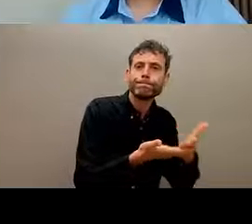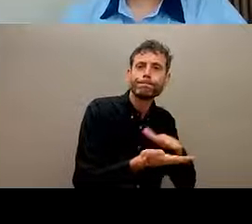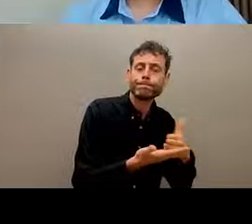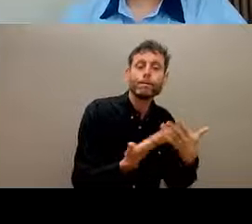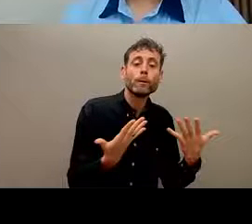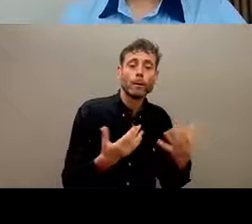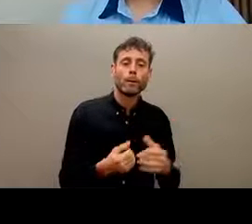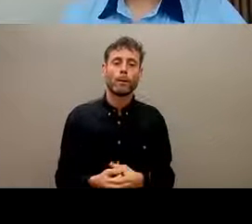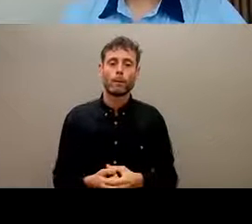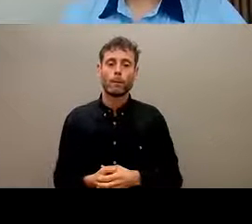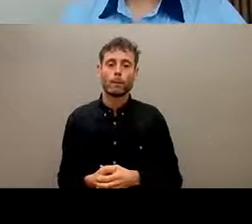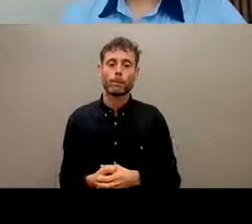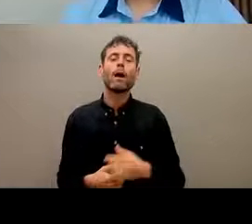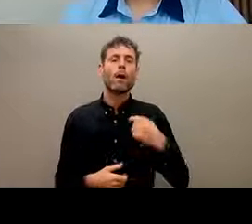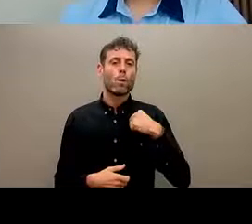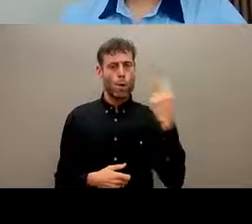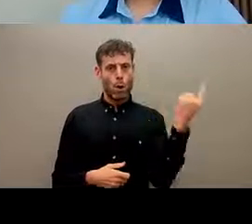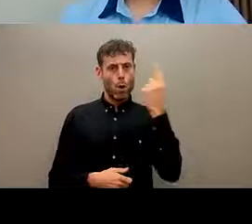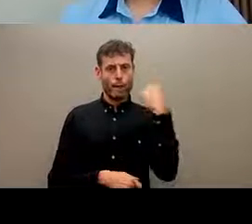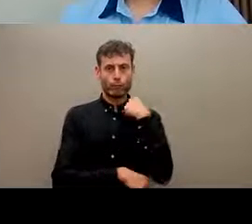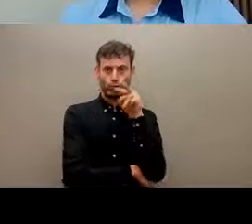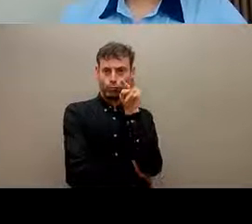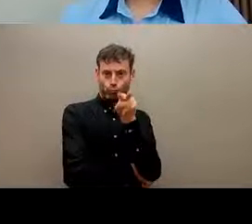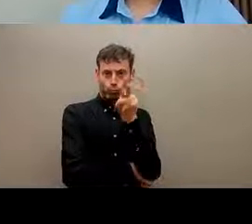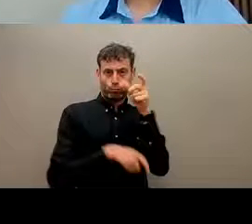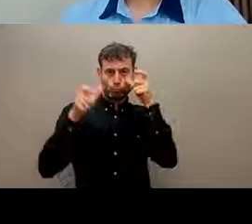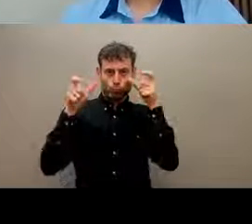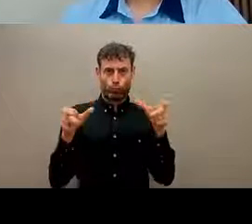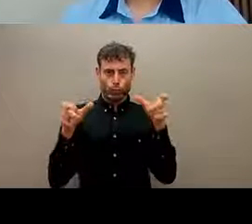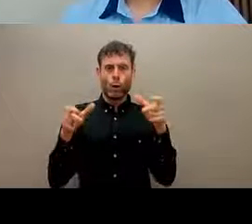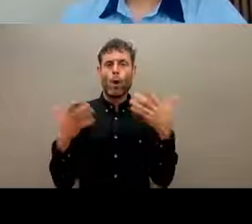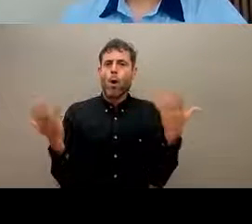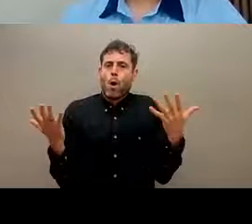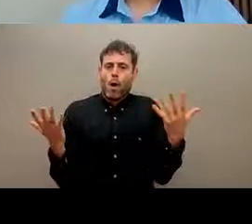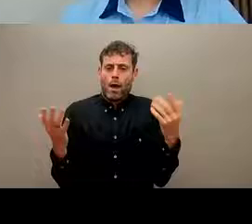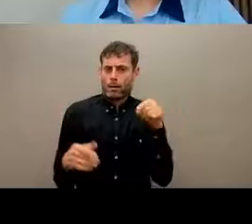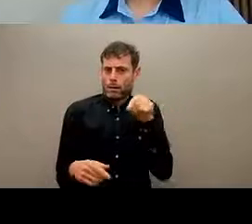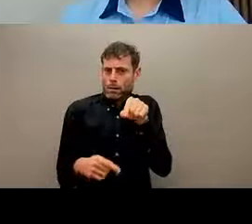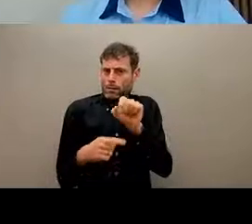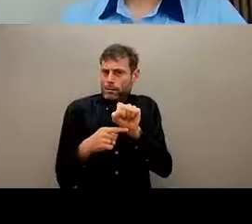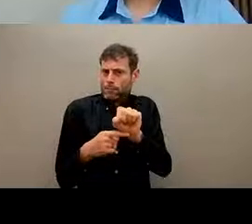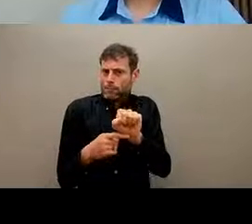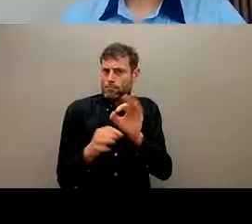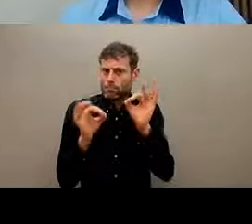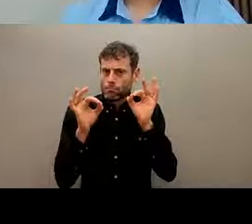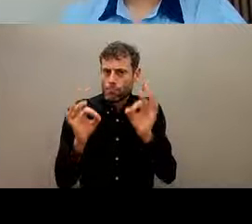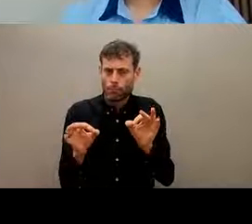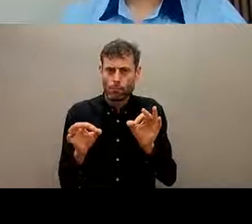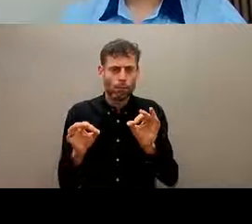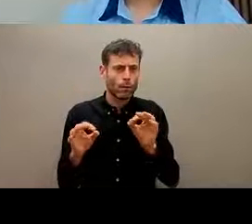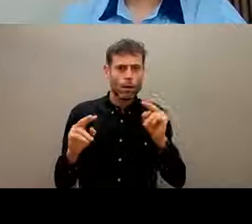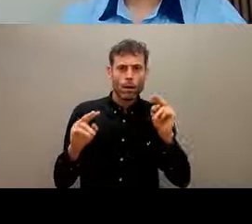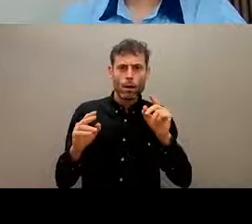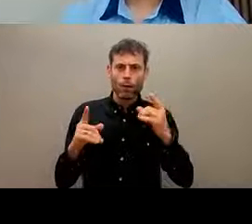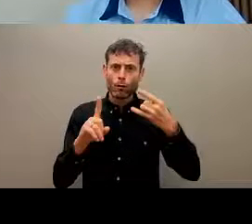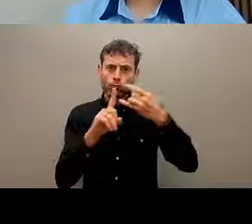always need to sit in the class like all the time, every single lesson, just to observe the